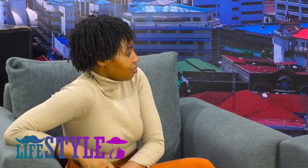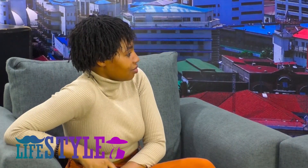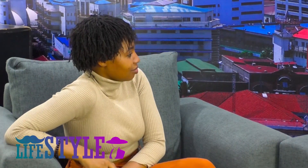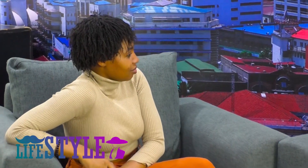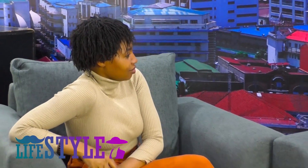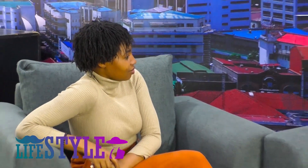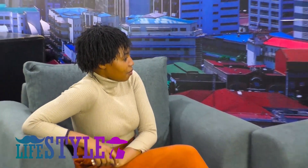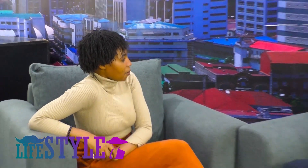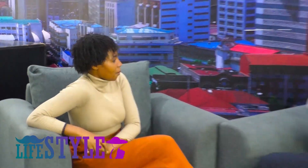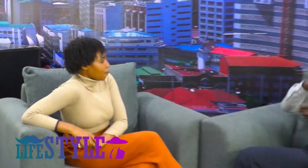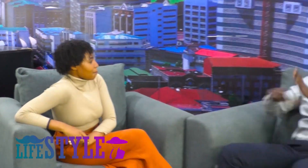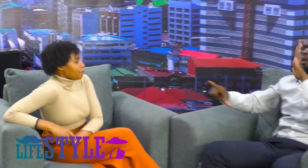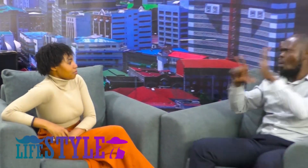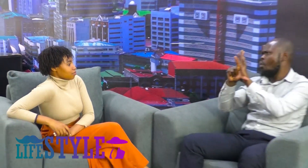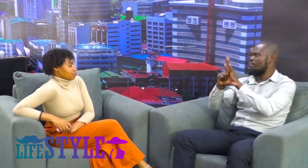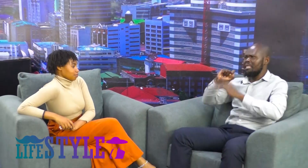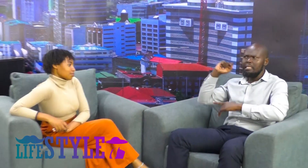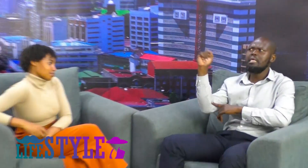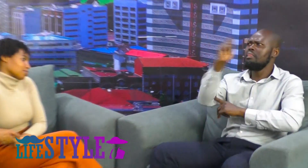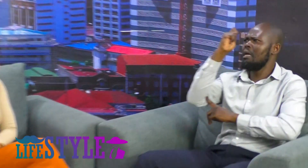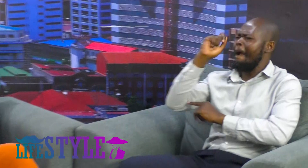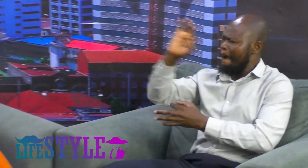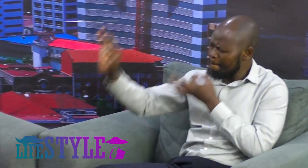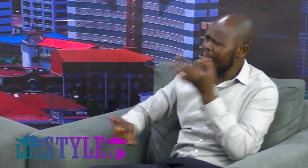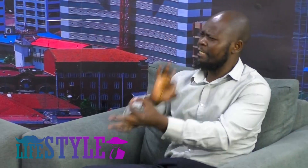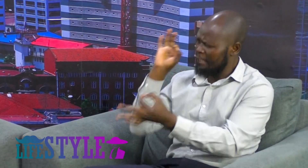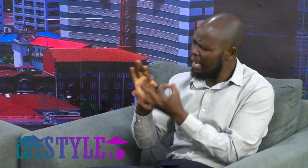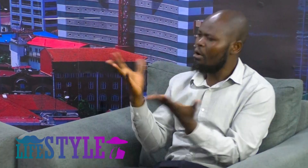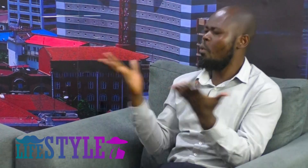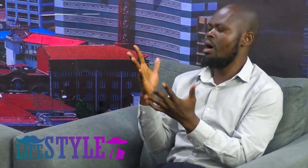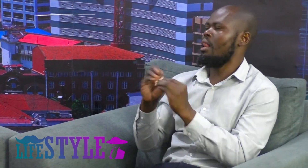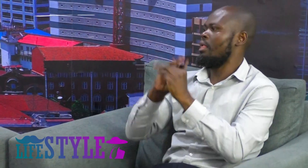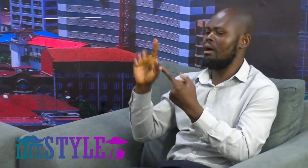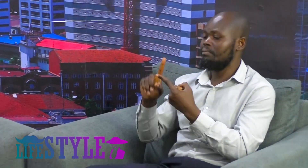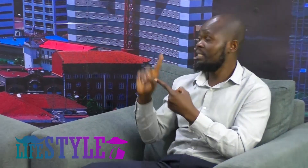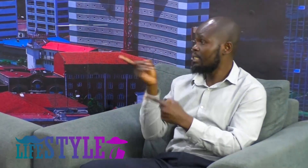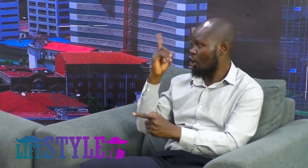mentor this girl? Yes, thank you. So we have the law of Kenya that says,